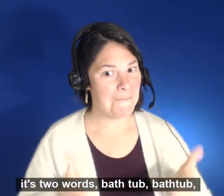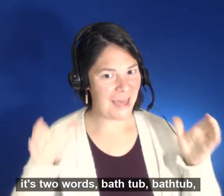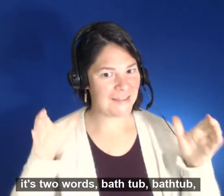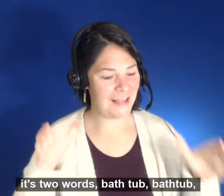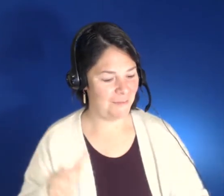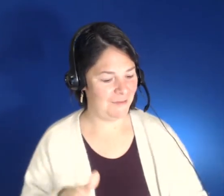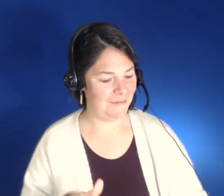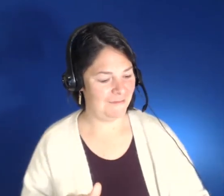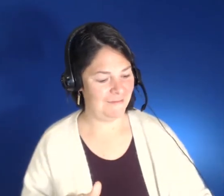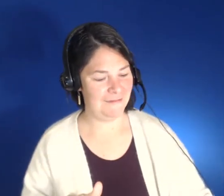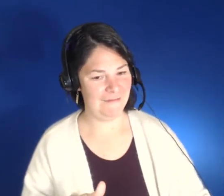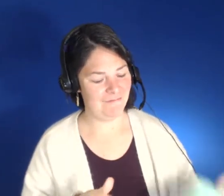Bathtub.